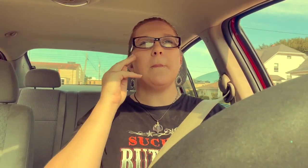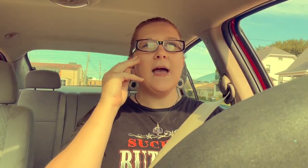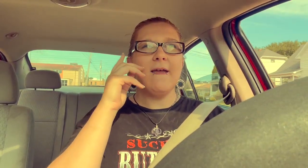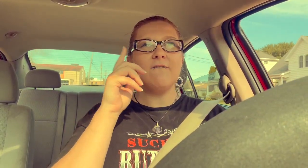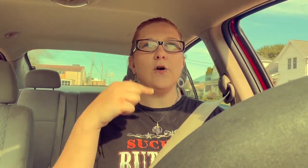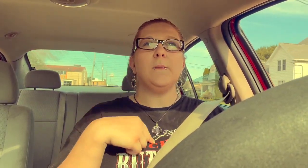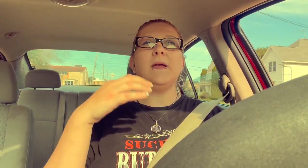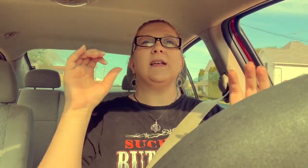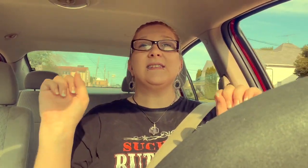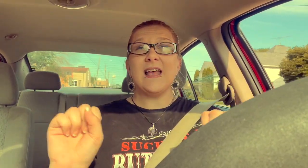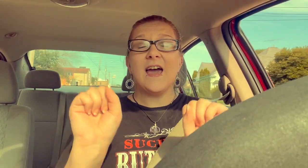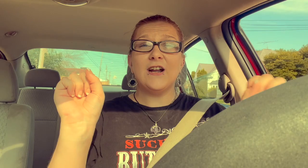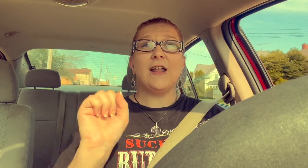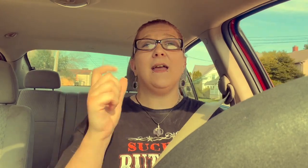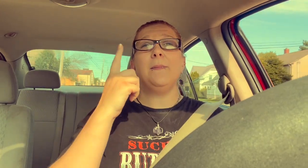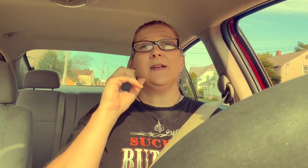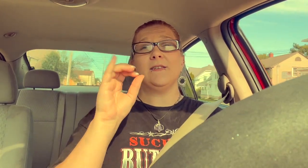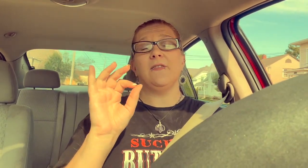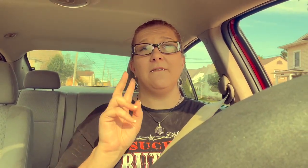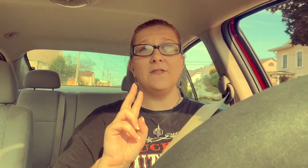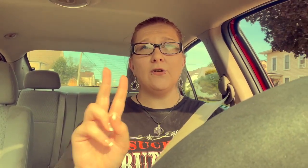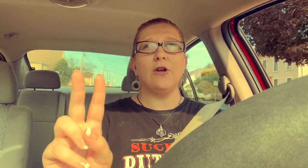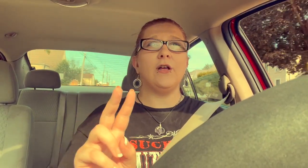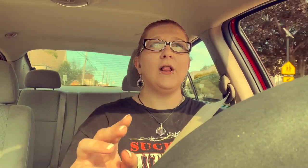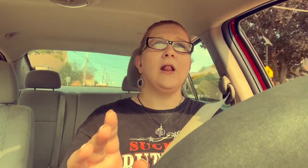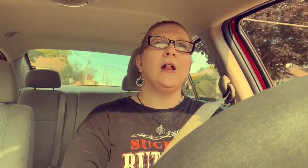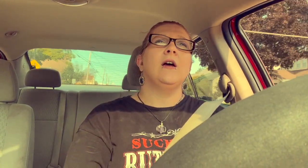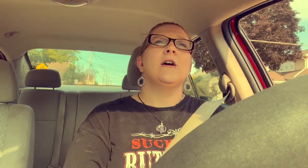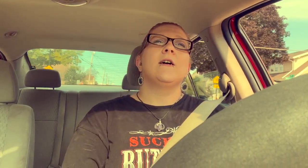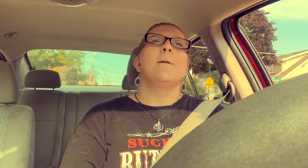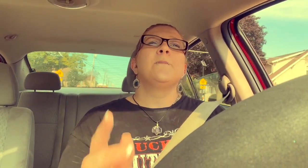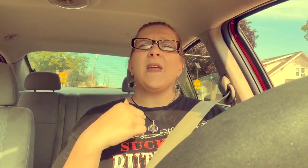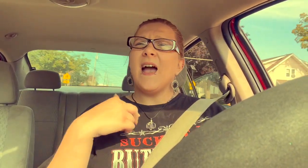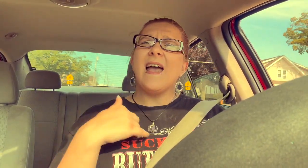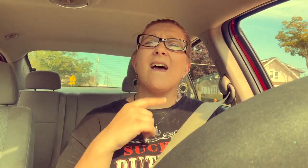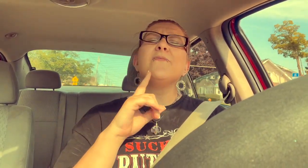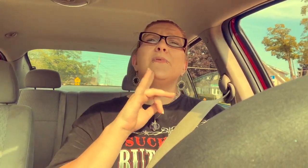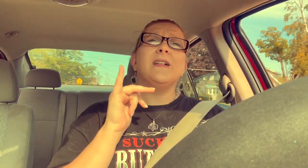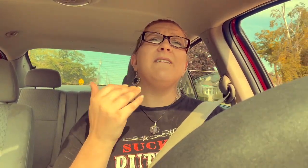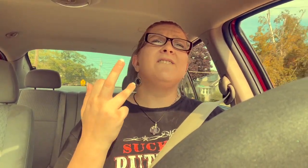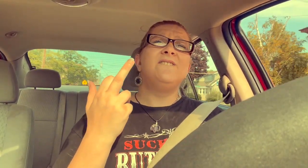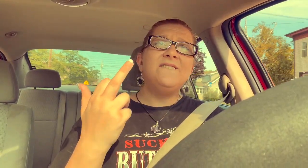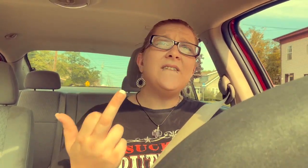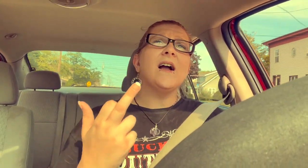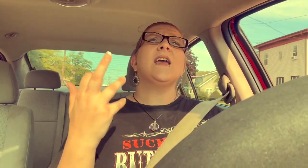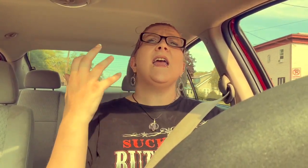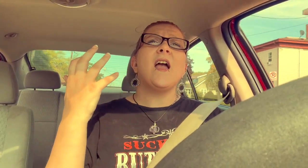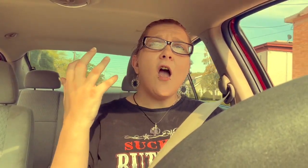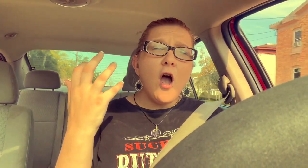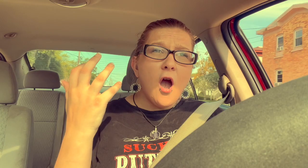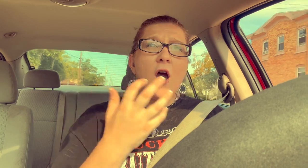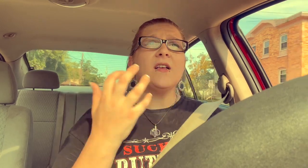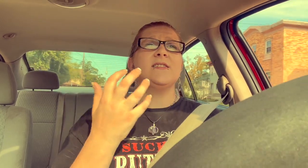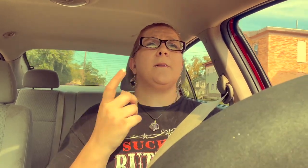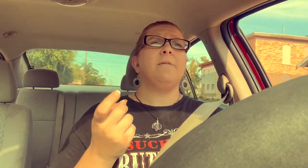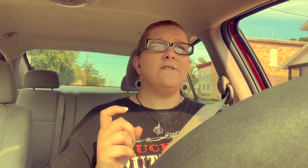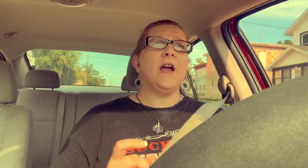Maya for me Saturday because of the funeral. I have really fucking awesome